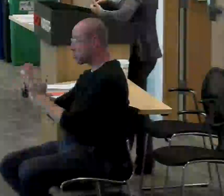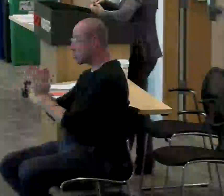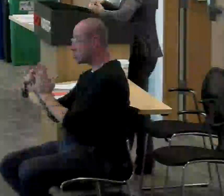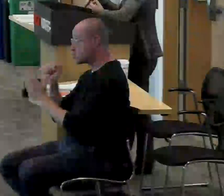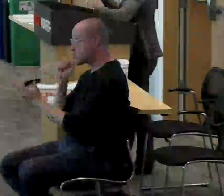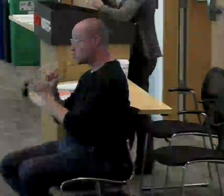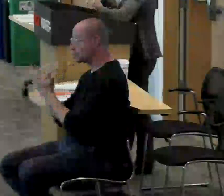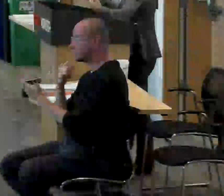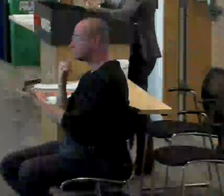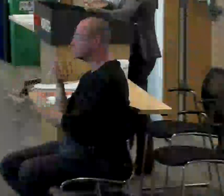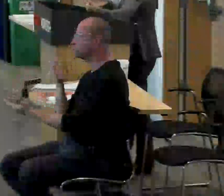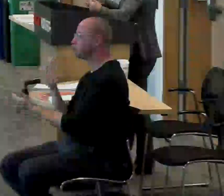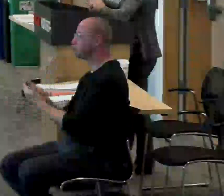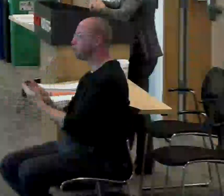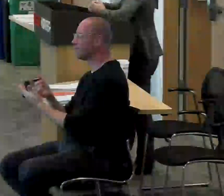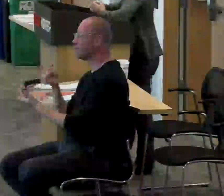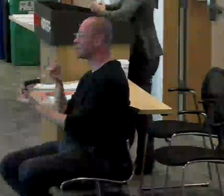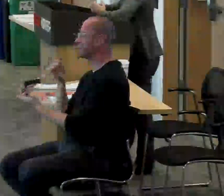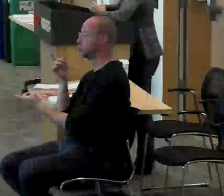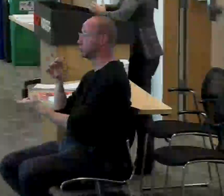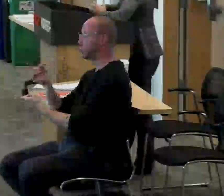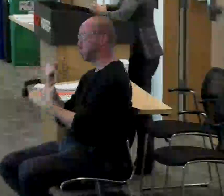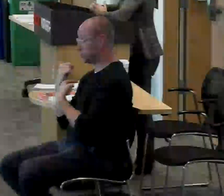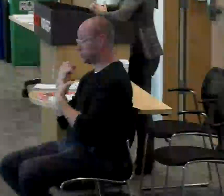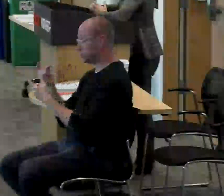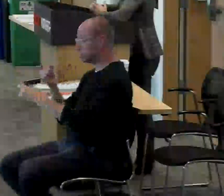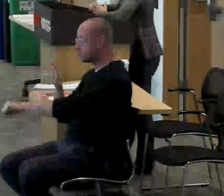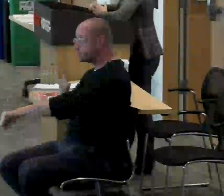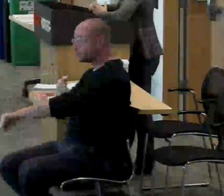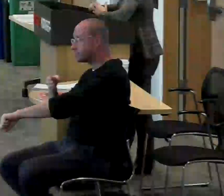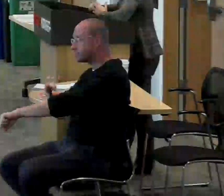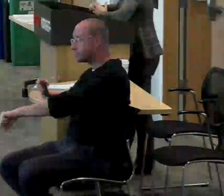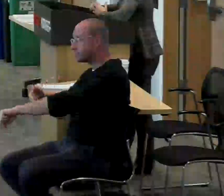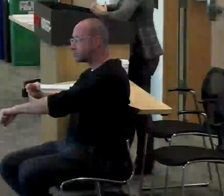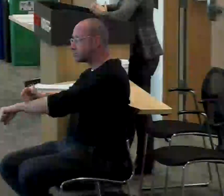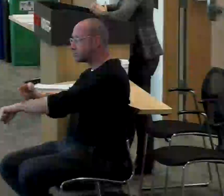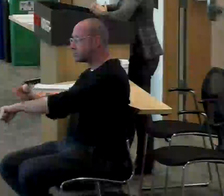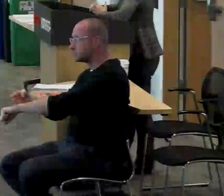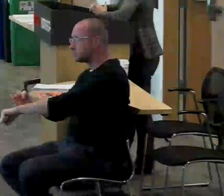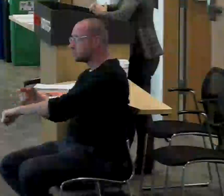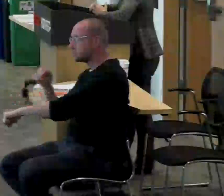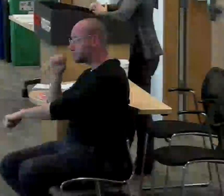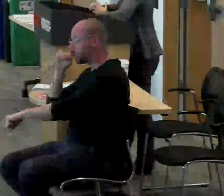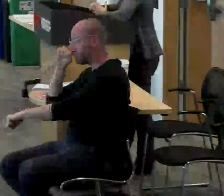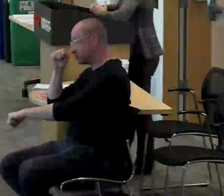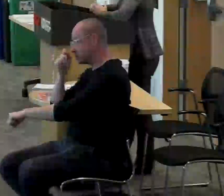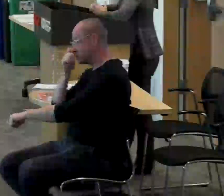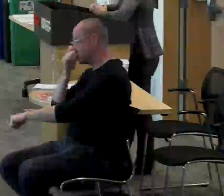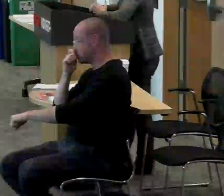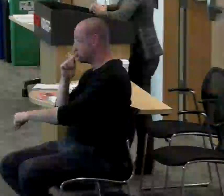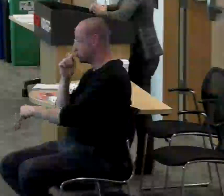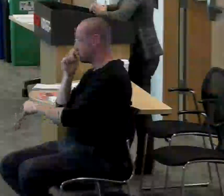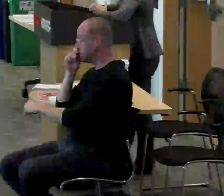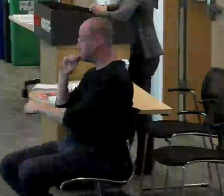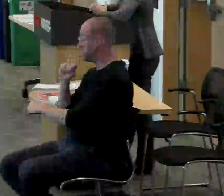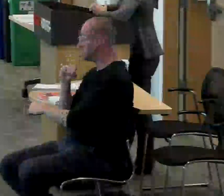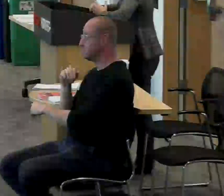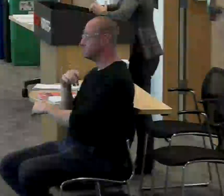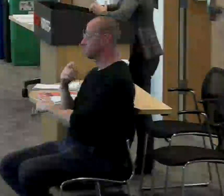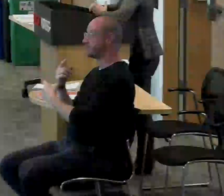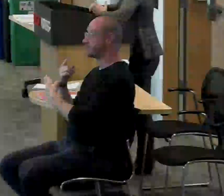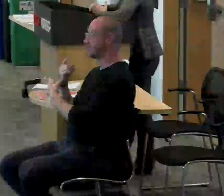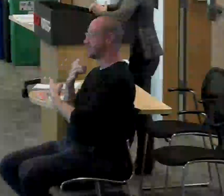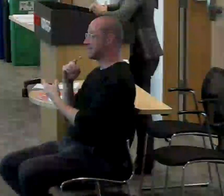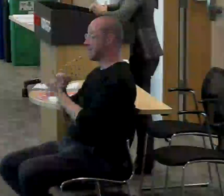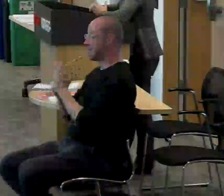point, that the onset occurred. But the records from that time period would probably have been expunged. I